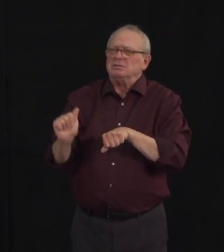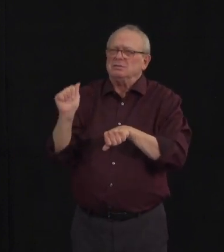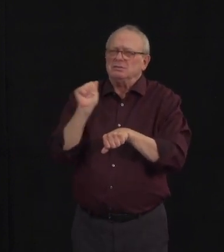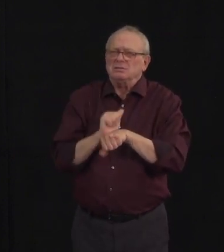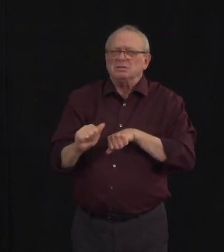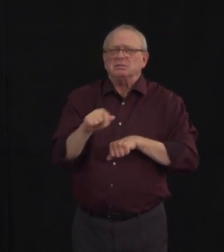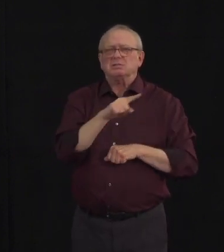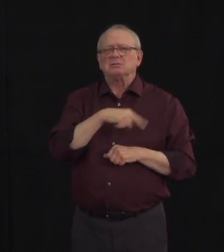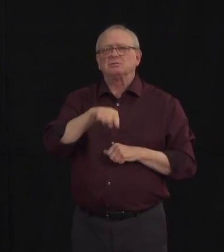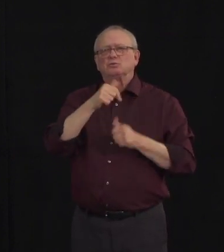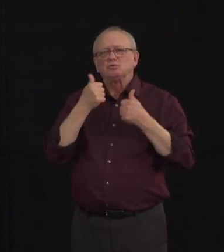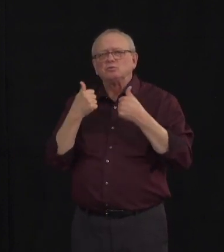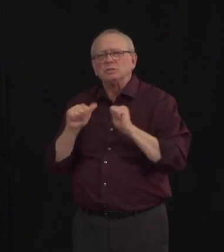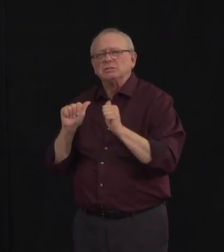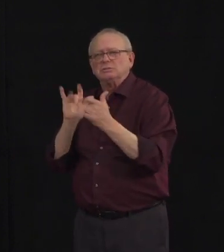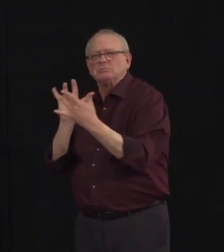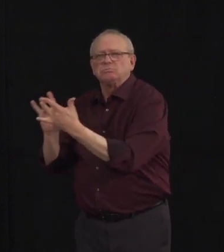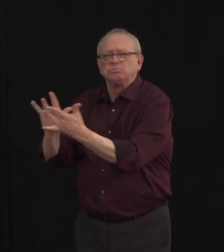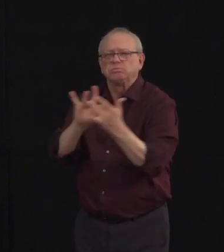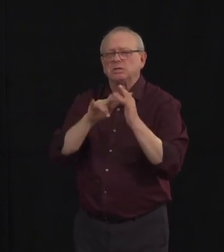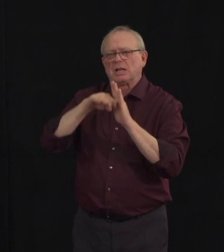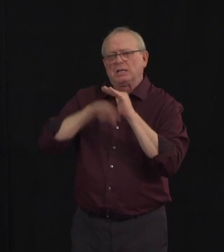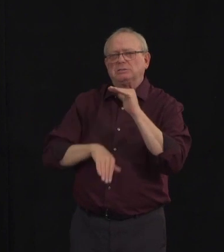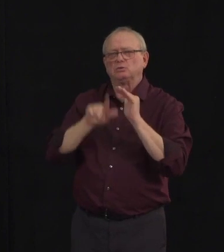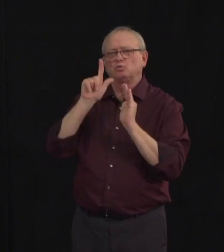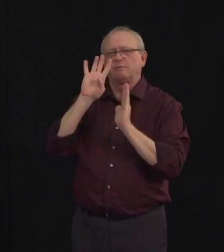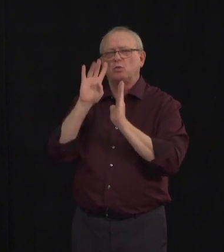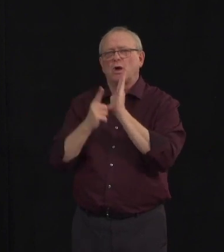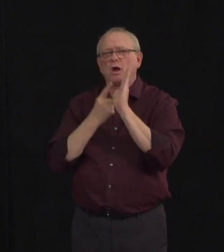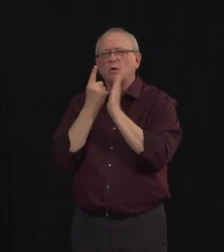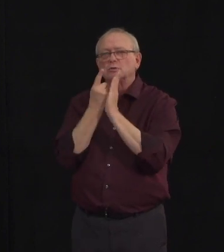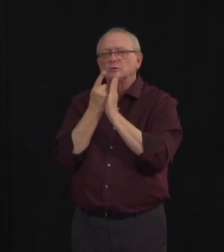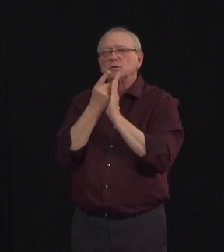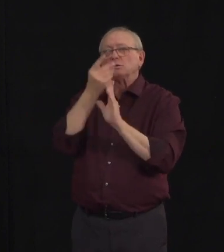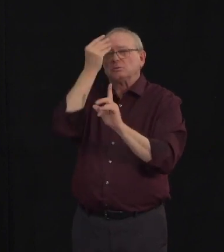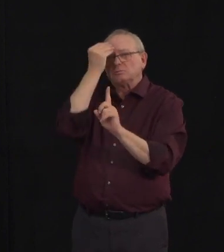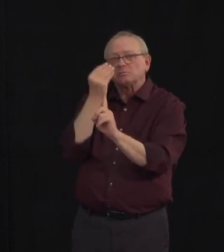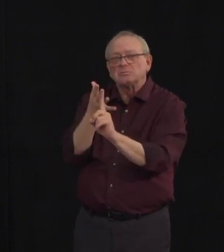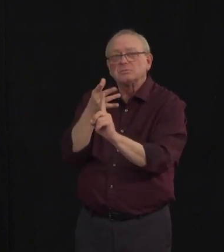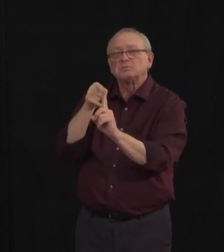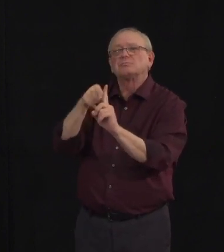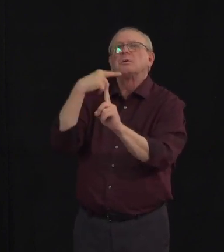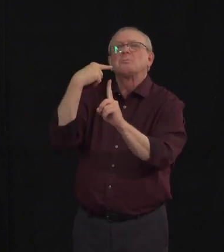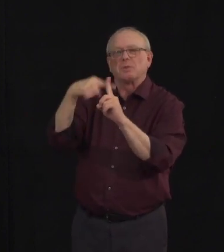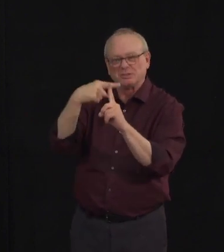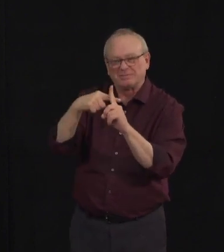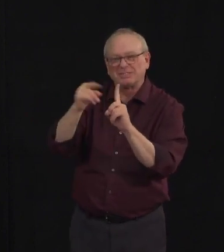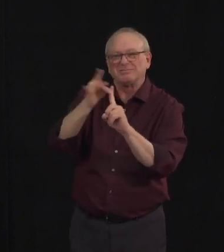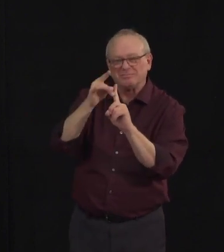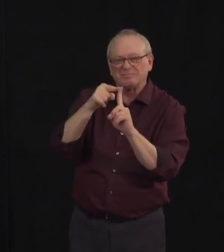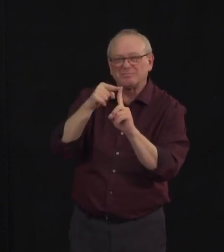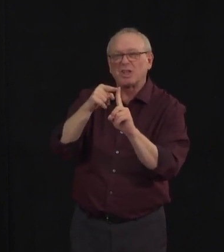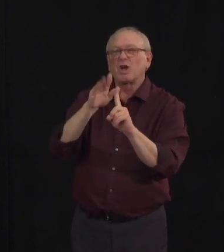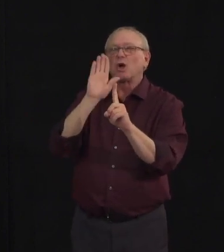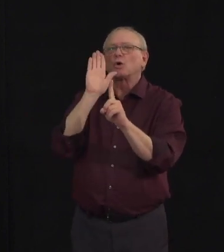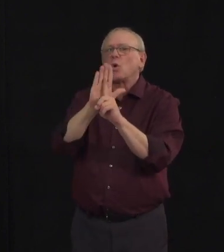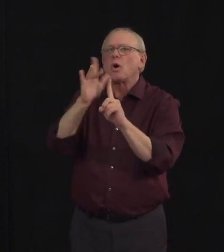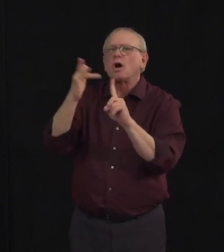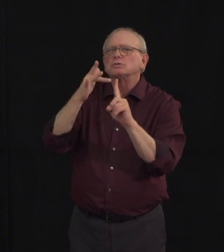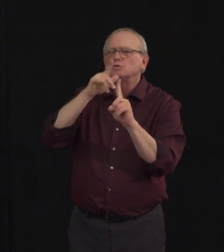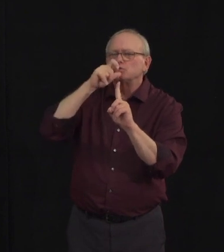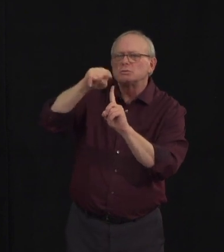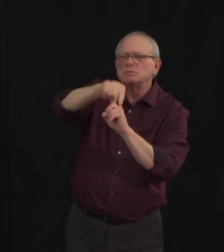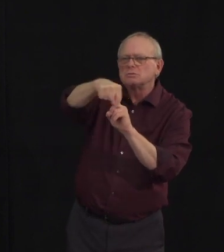24 hours so that we can make sure they're aware of their positive result and that we can make sure that we're following up with their contacts as quickly as possible.